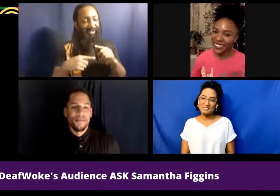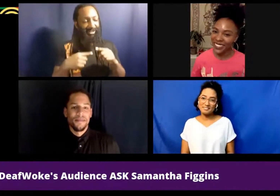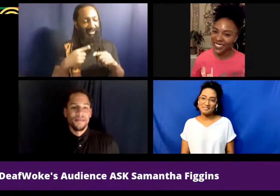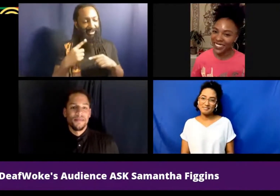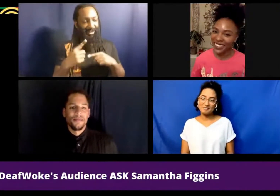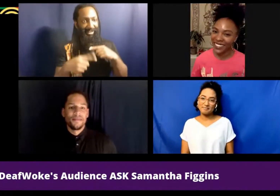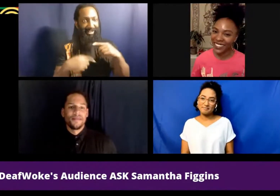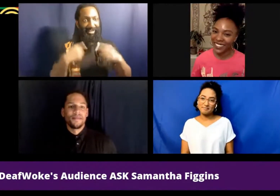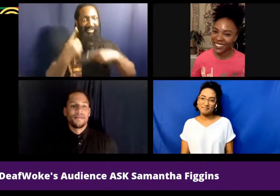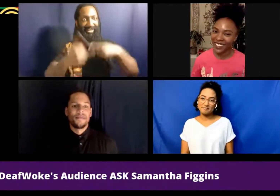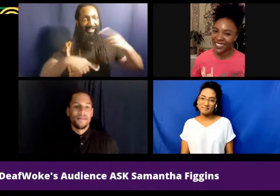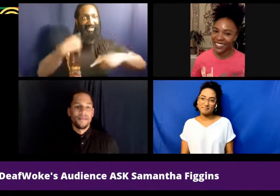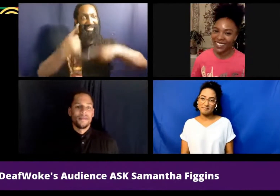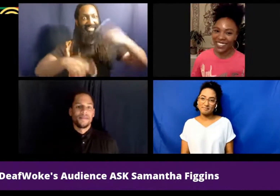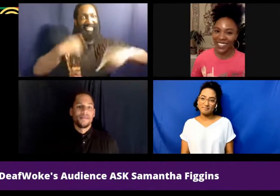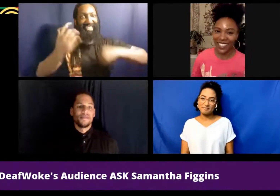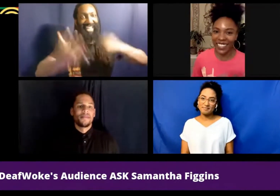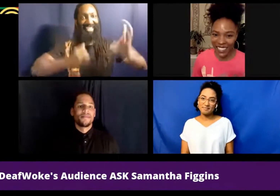see you.